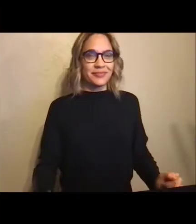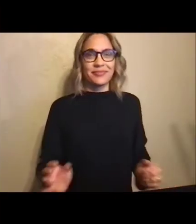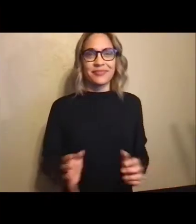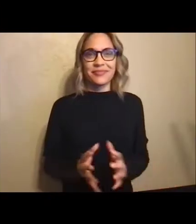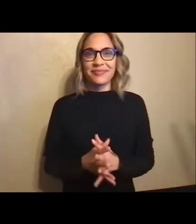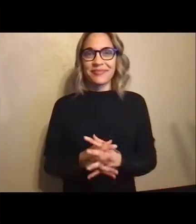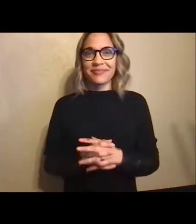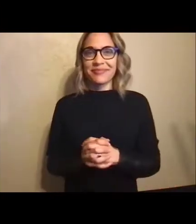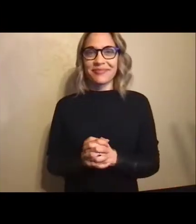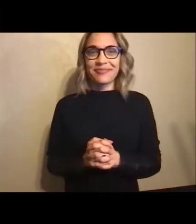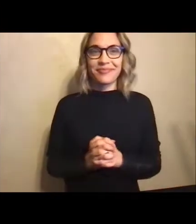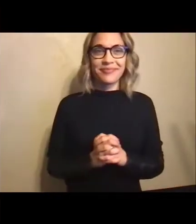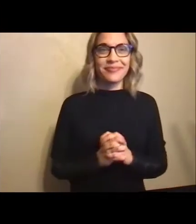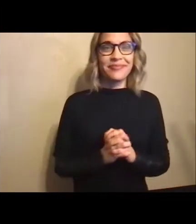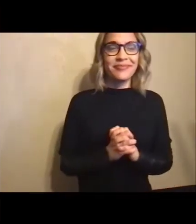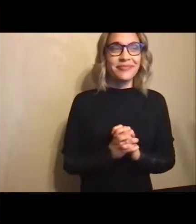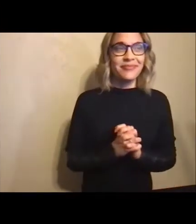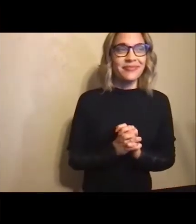Okay, great.